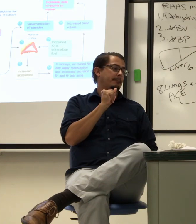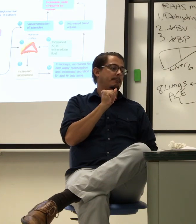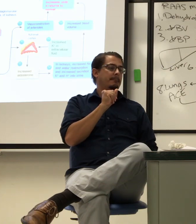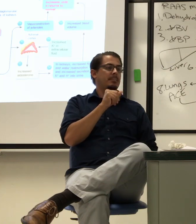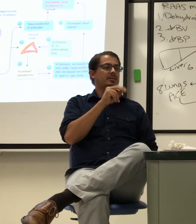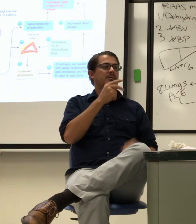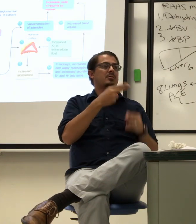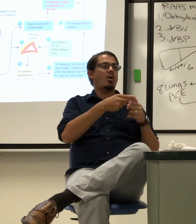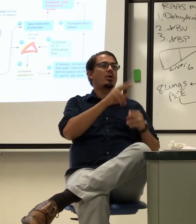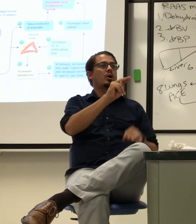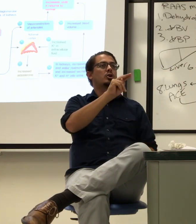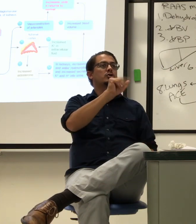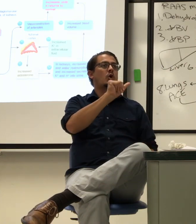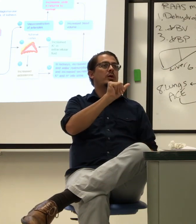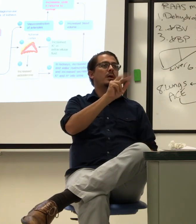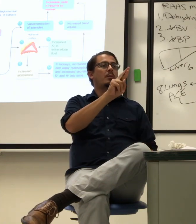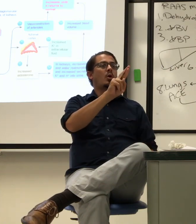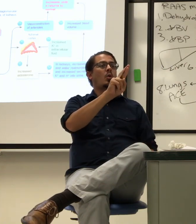reabsorption.